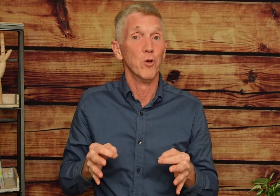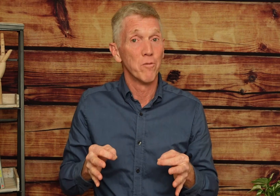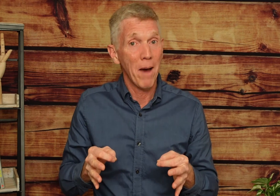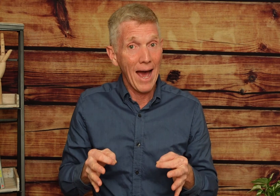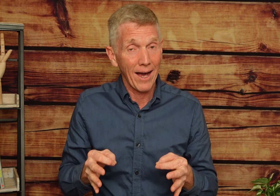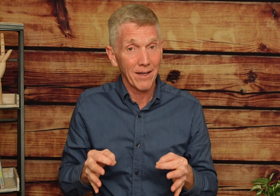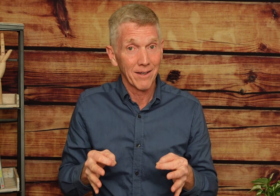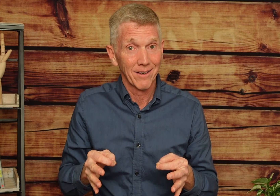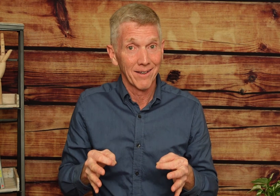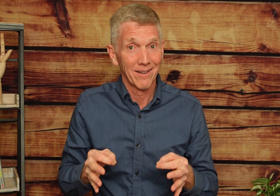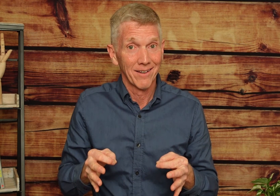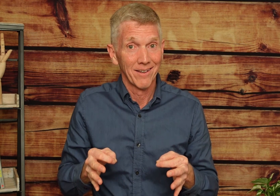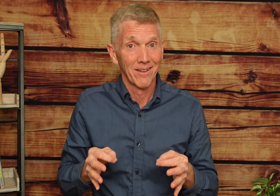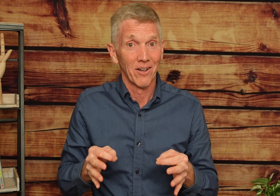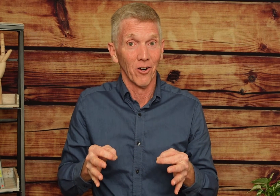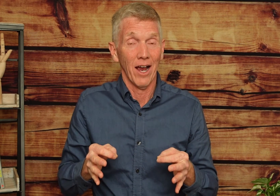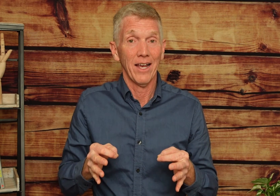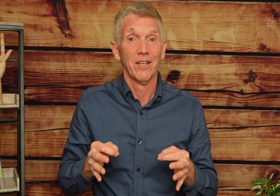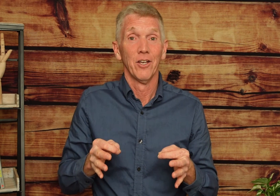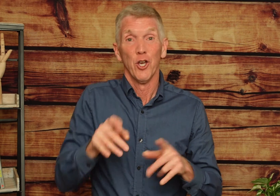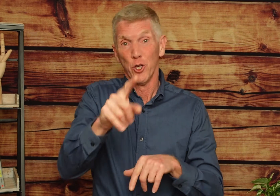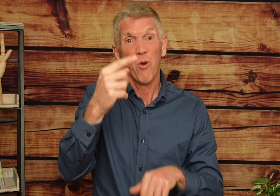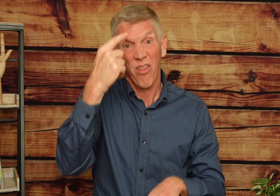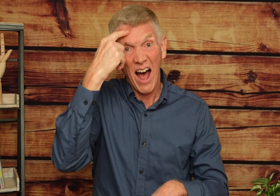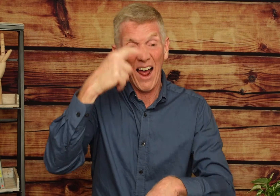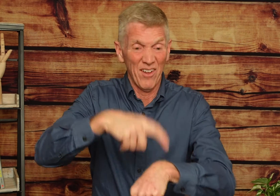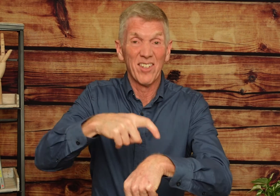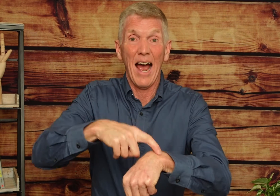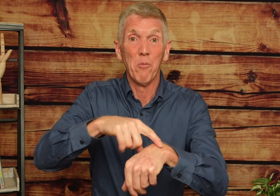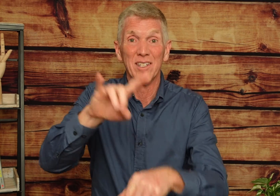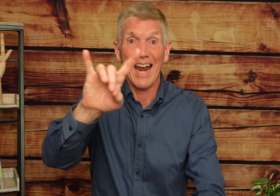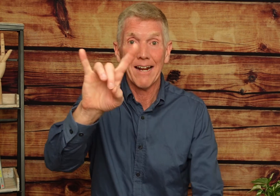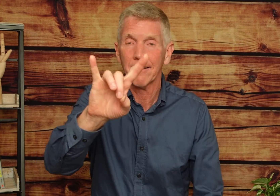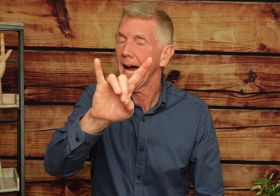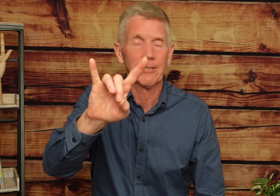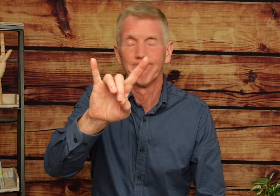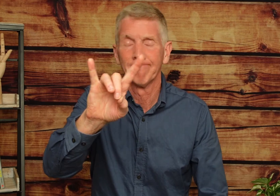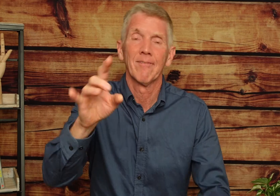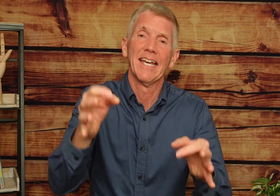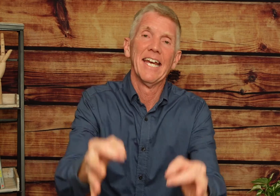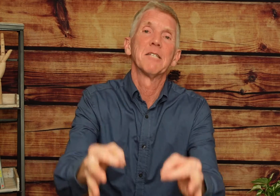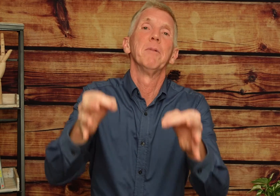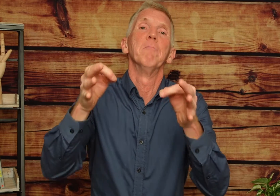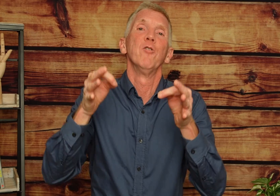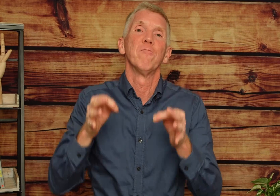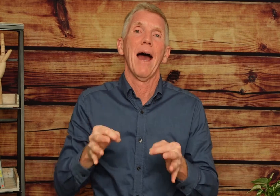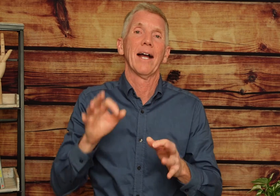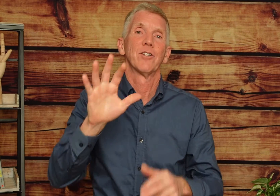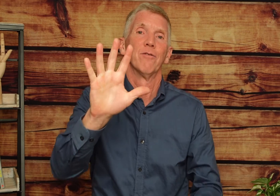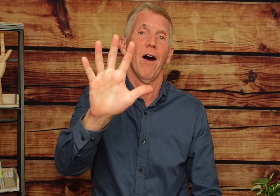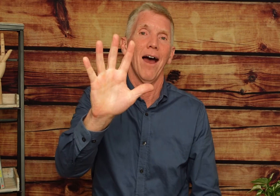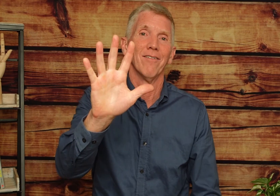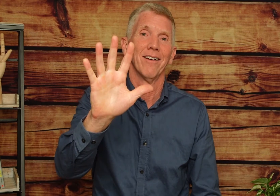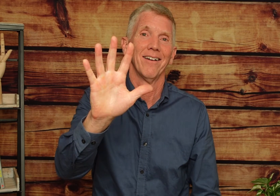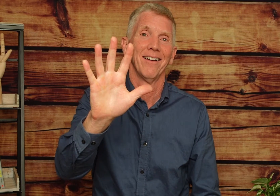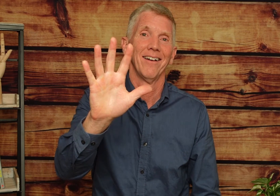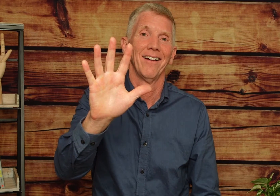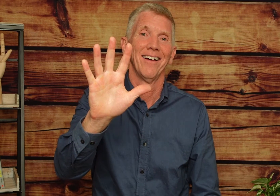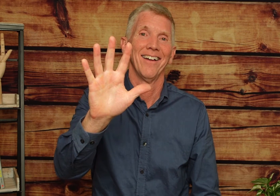moved back. All right? You thought the time was 8 o'clock. It's been moved back to 5. Did you